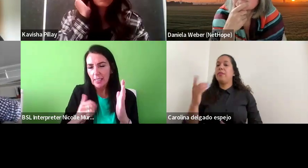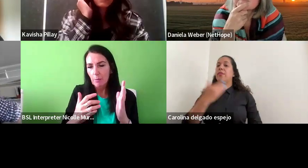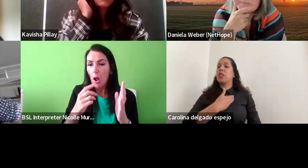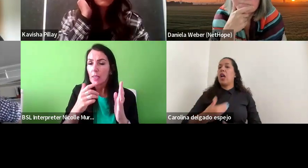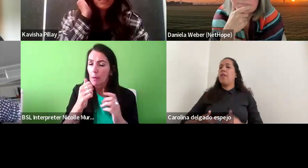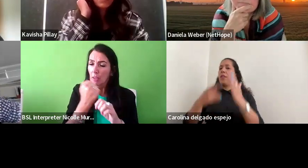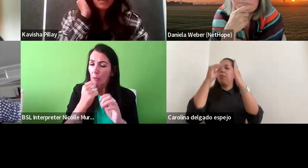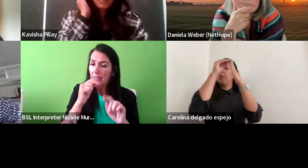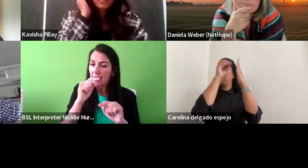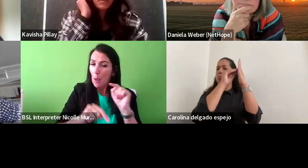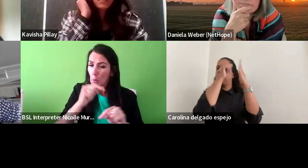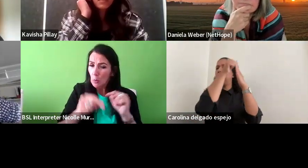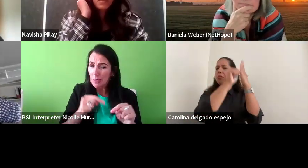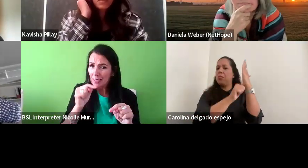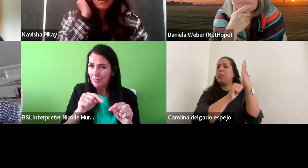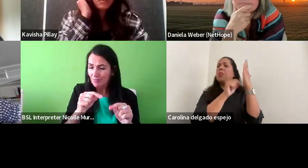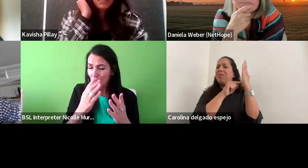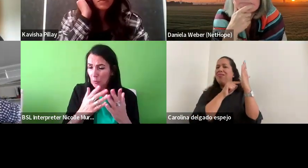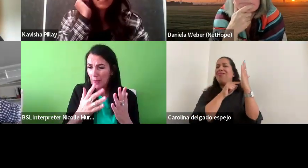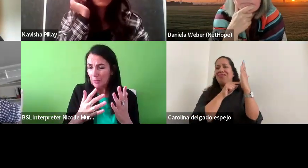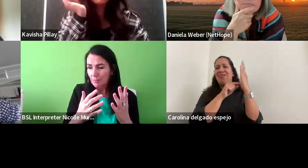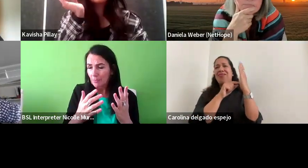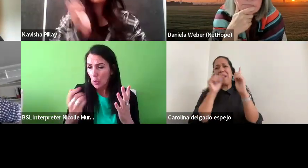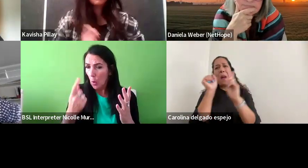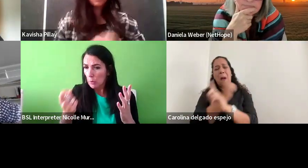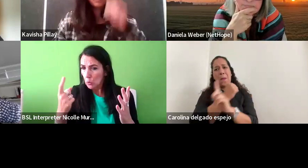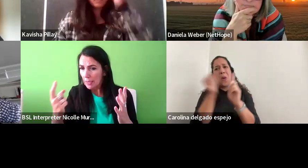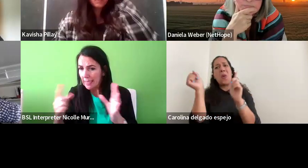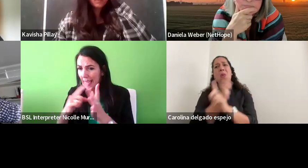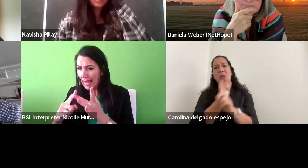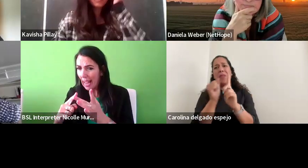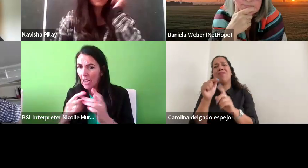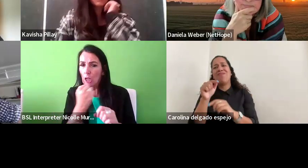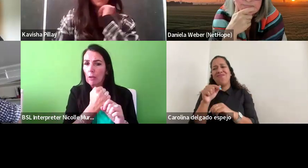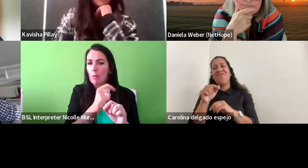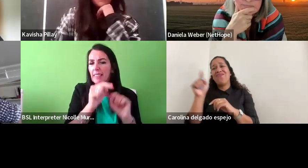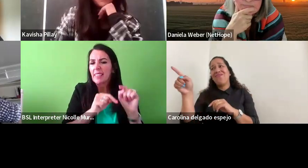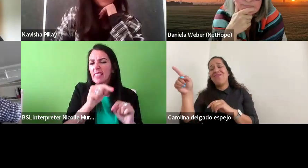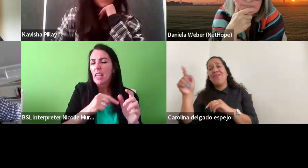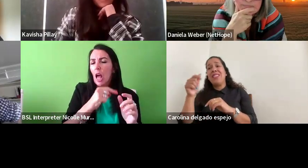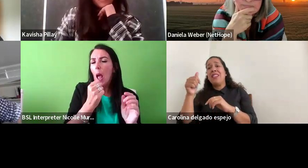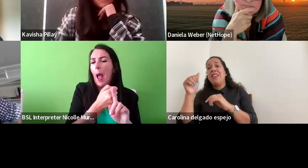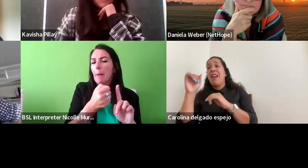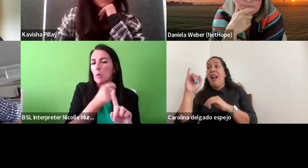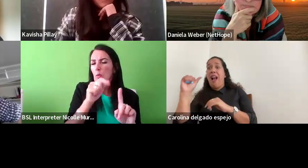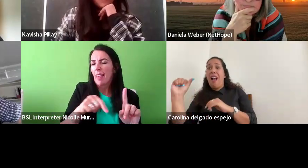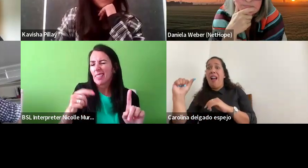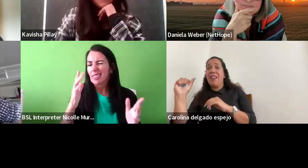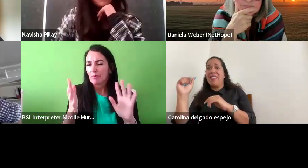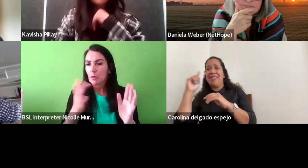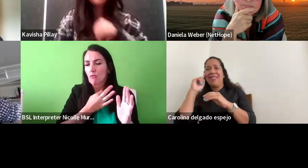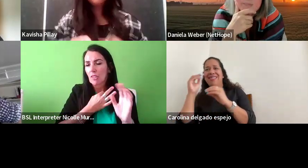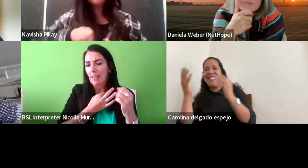abusing, dare I say, the opportunities involved in AI. So clearly,